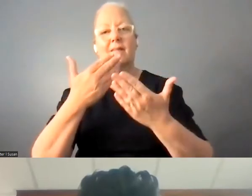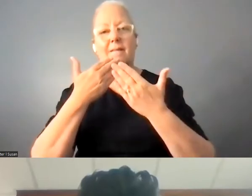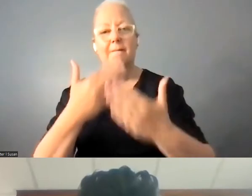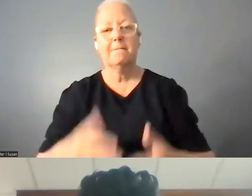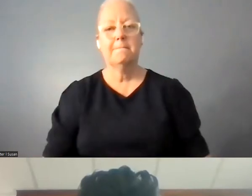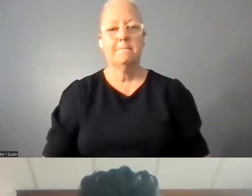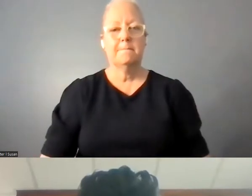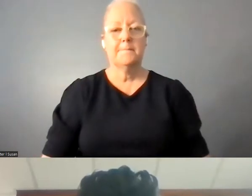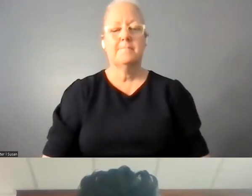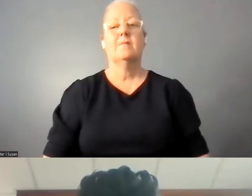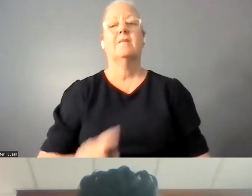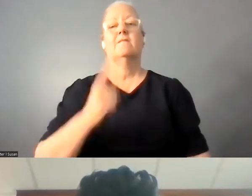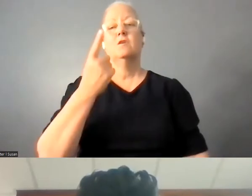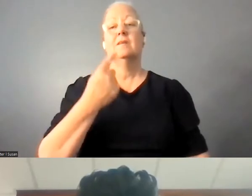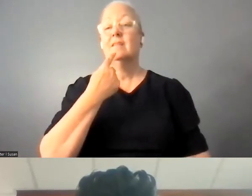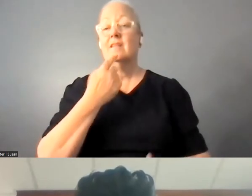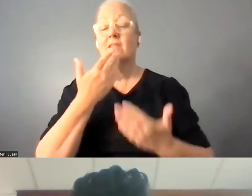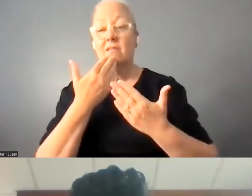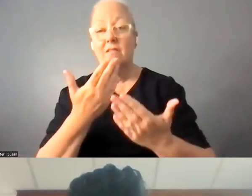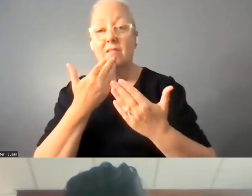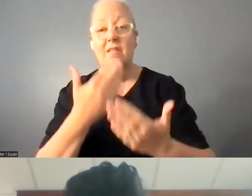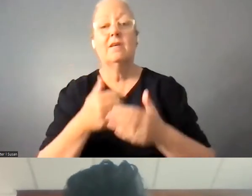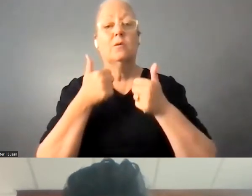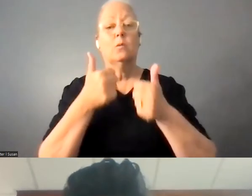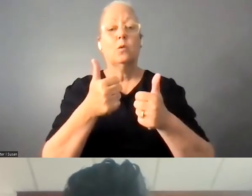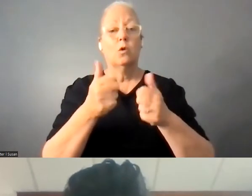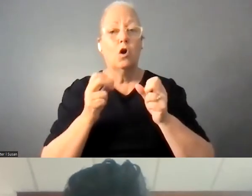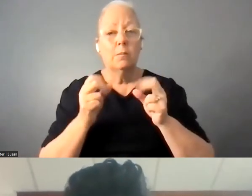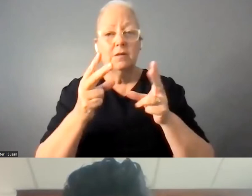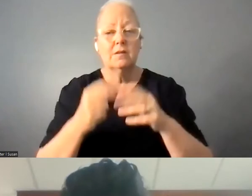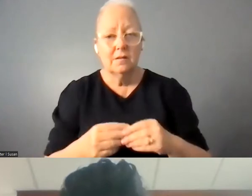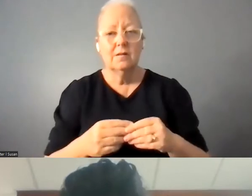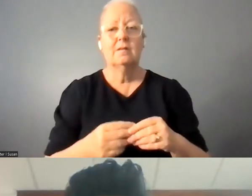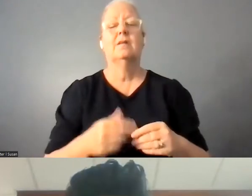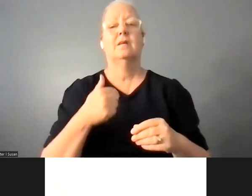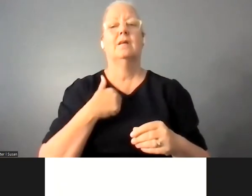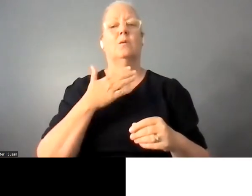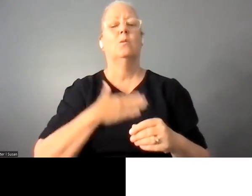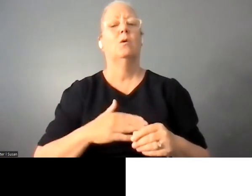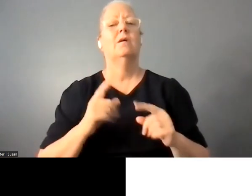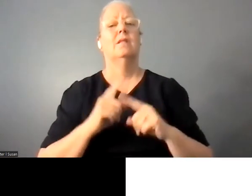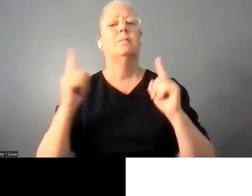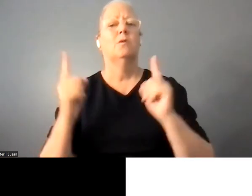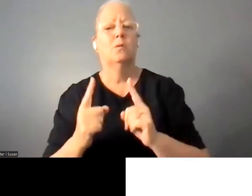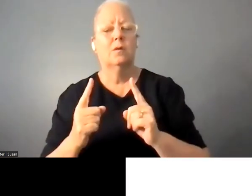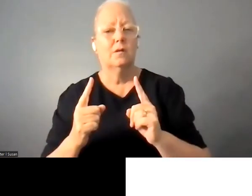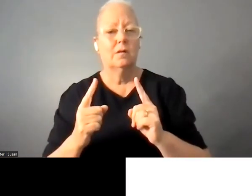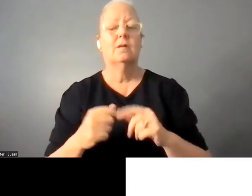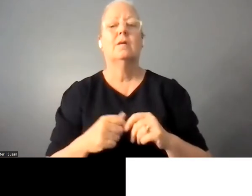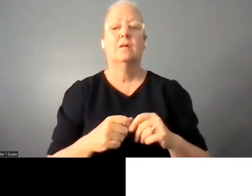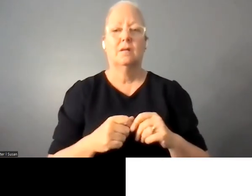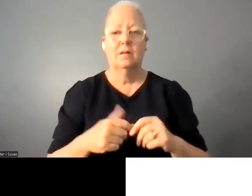First, I would like to say thank you for this opportunity. So I will quickly move into my short PPT. Actually, myself is Nimu,